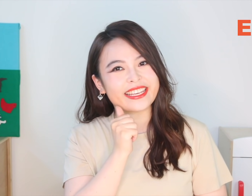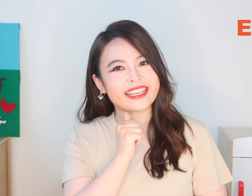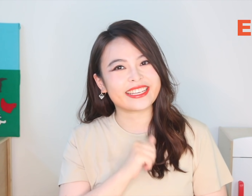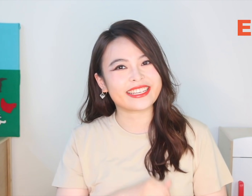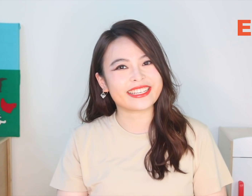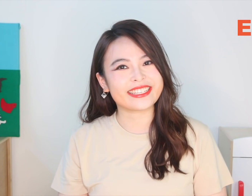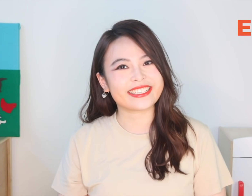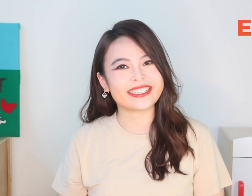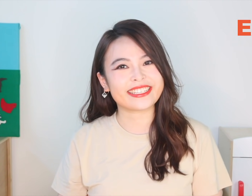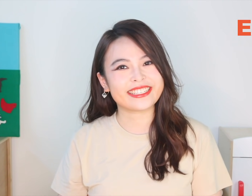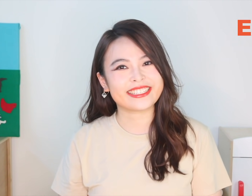day.